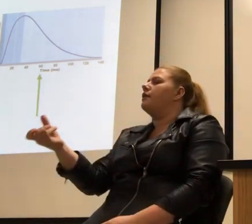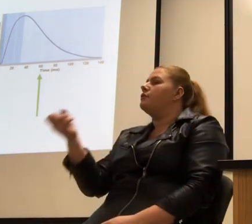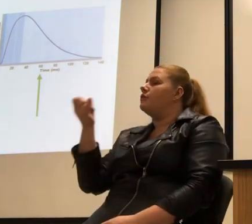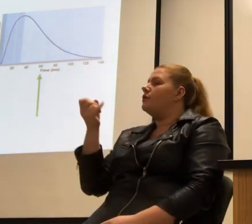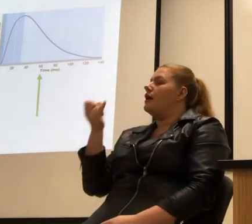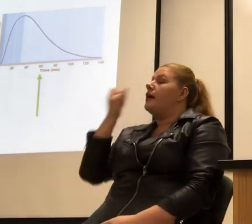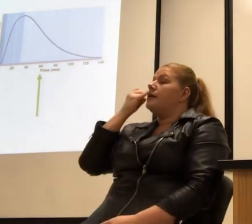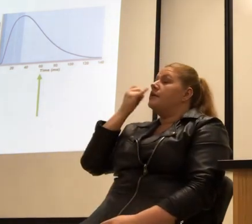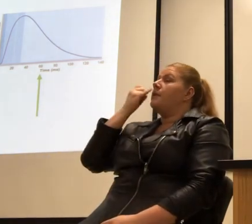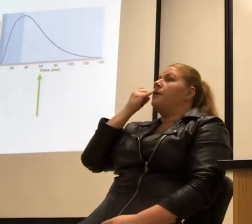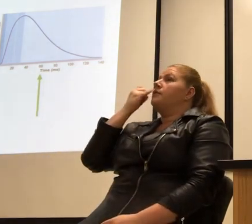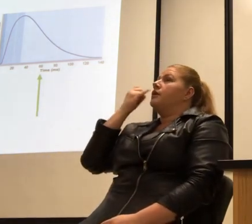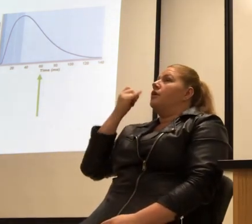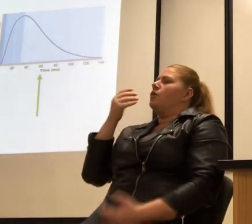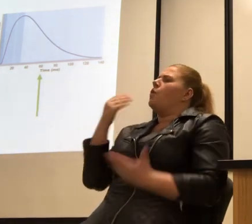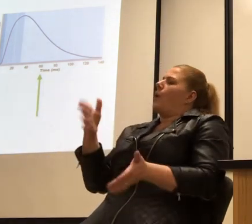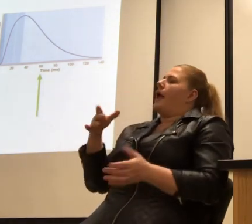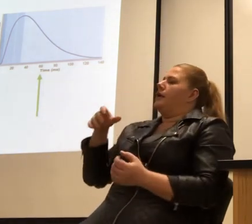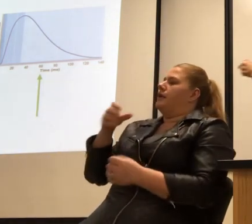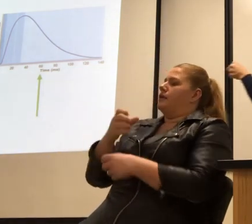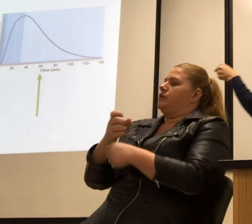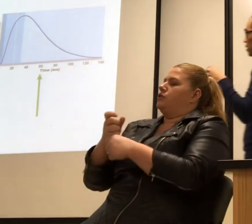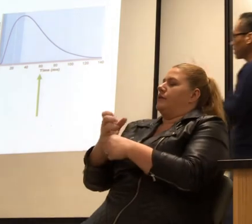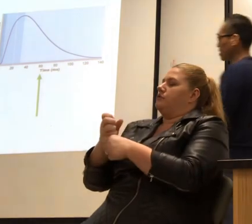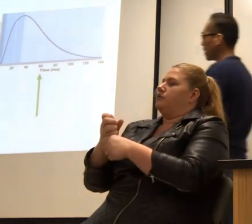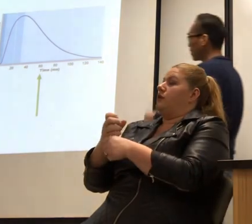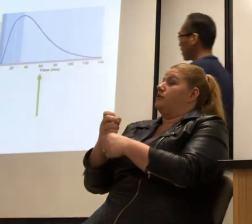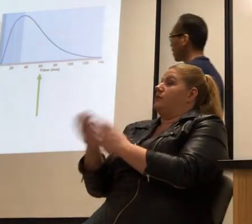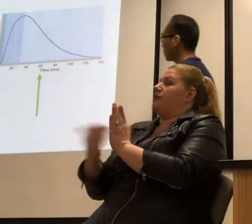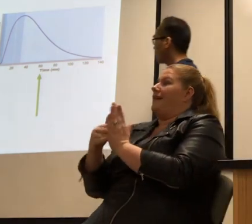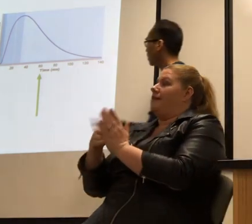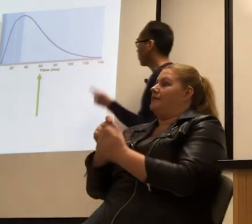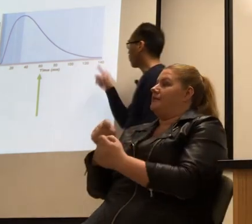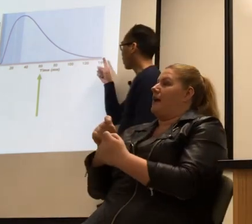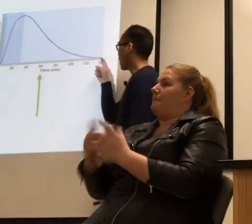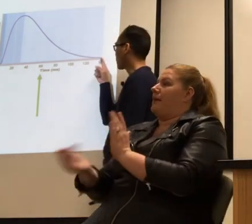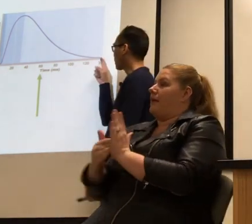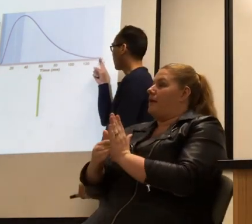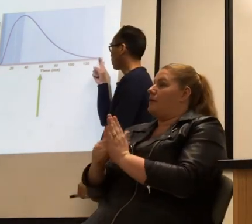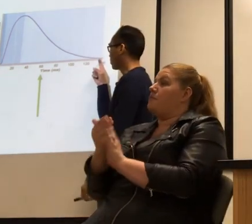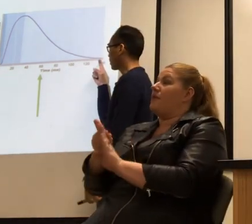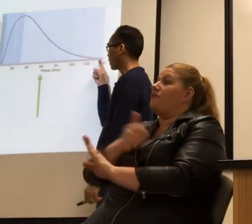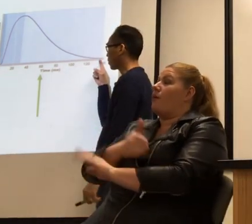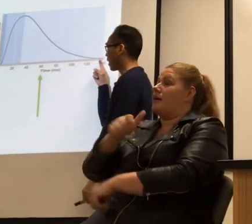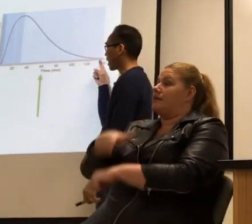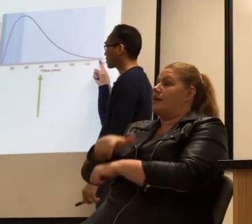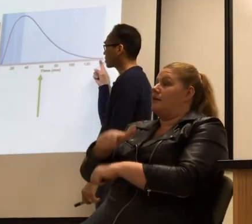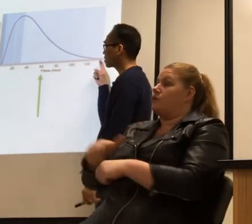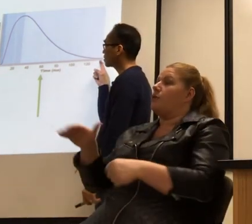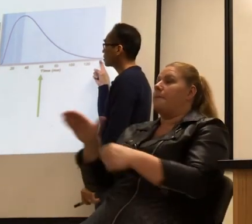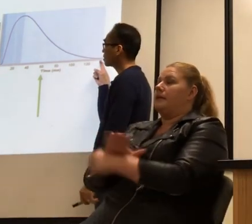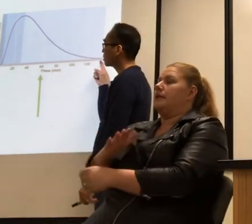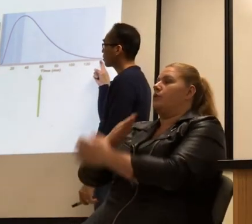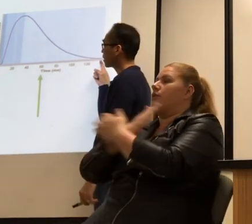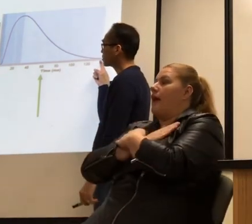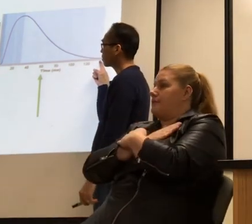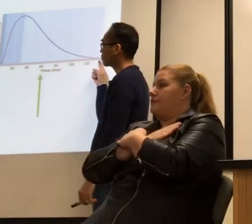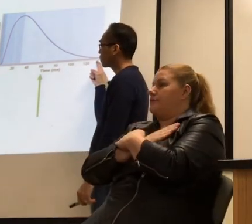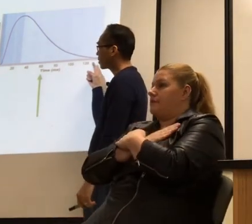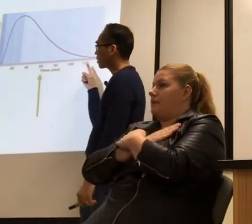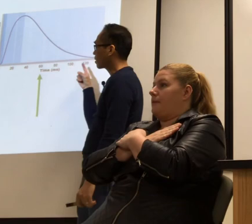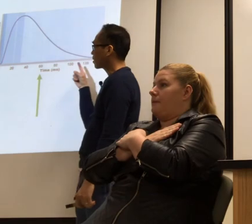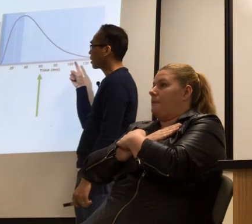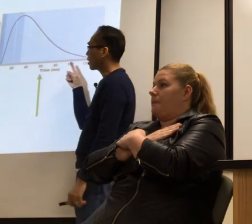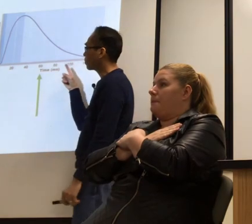is, okay, let's twitch it, but let's twitch it again, let's zap it again before it has time to completely relax. All right,